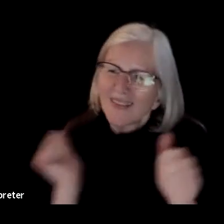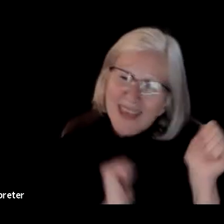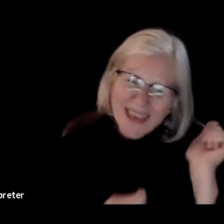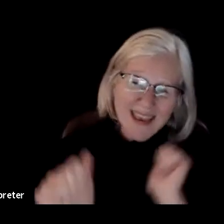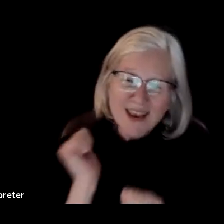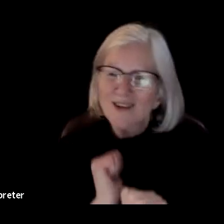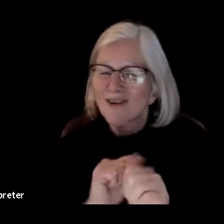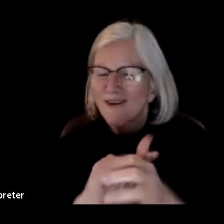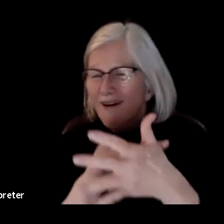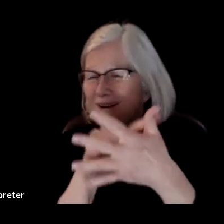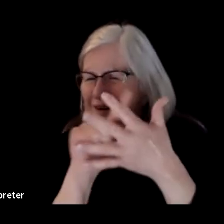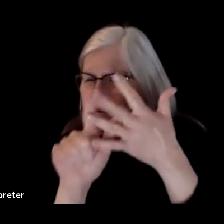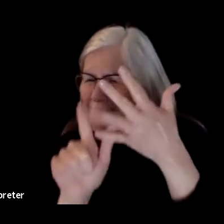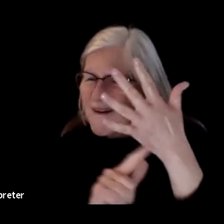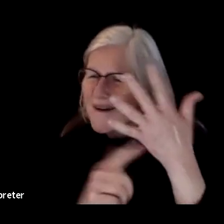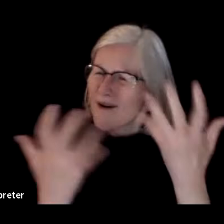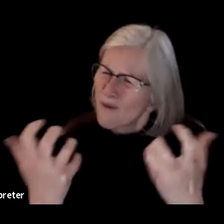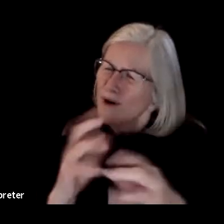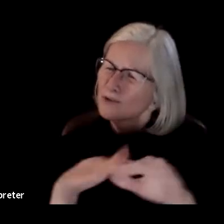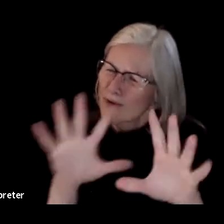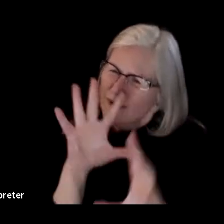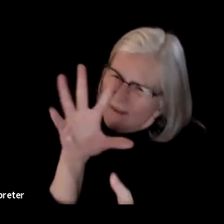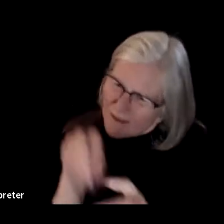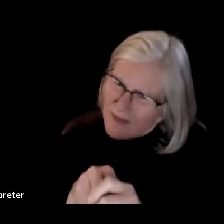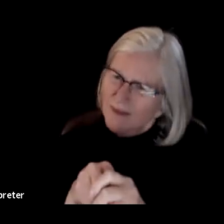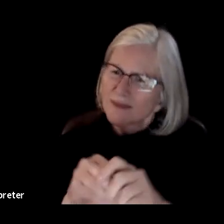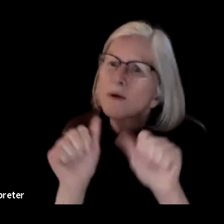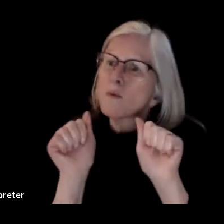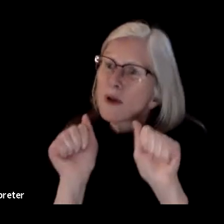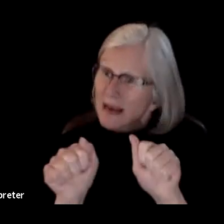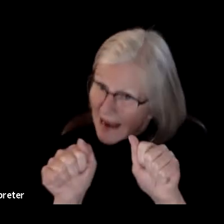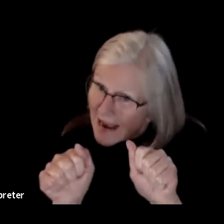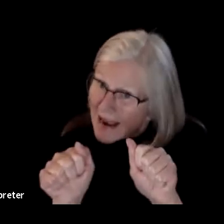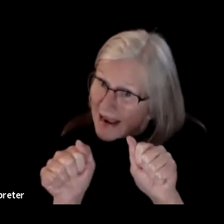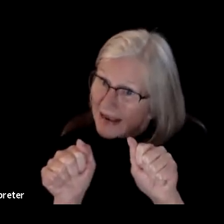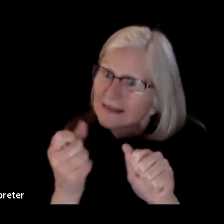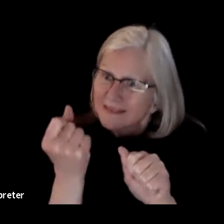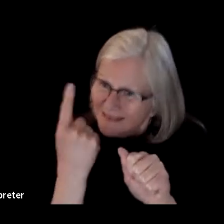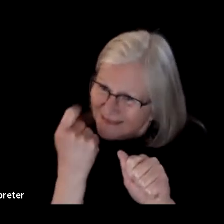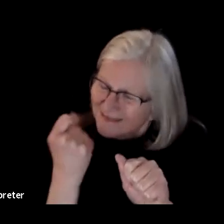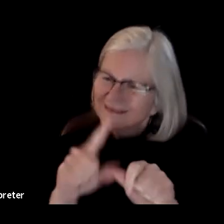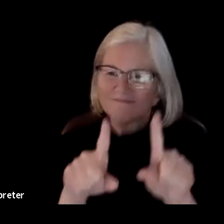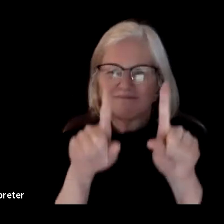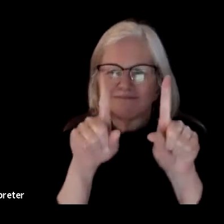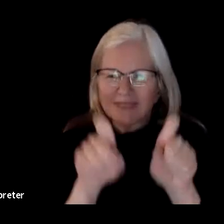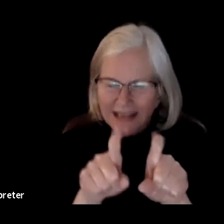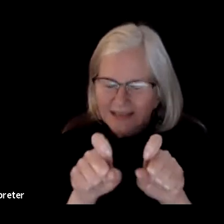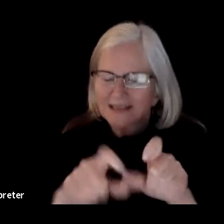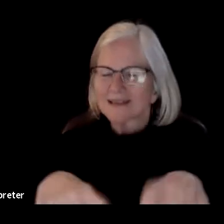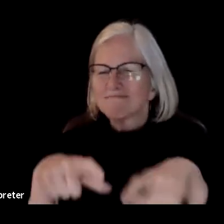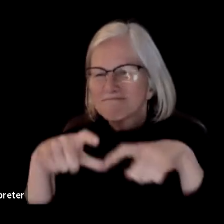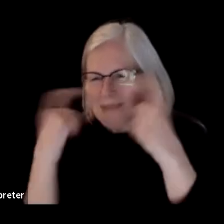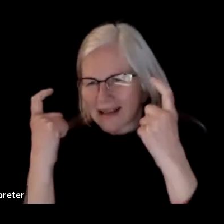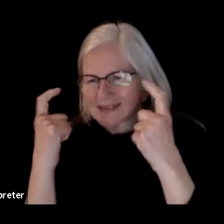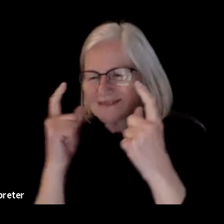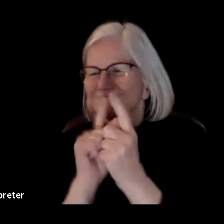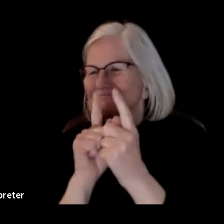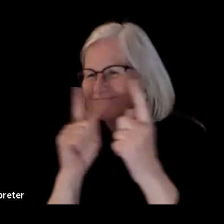this together through testing, masking, and social distancing. Thank